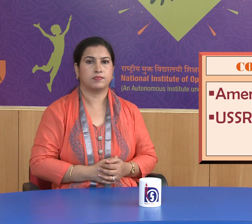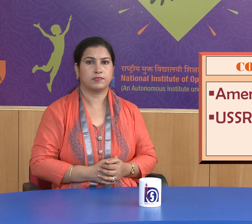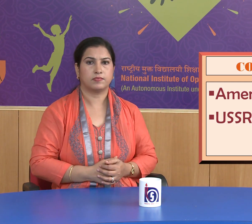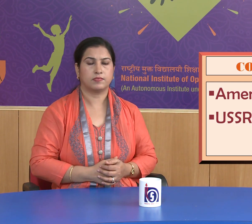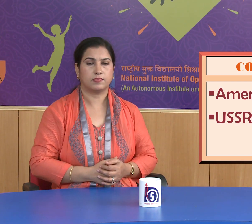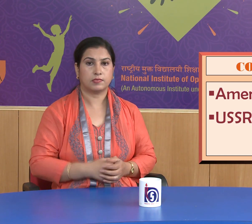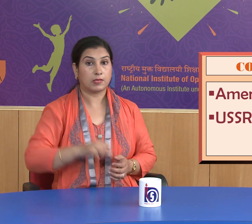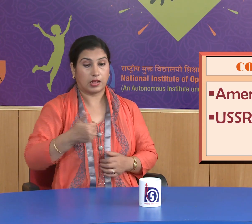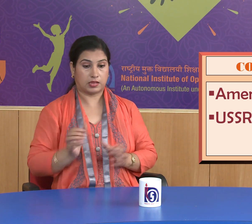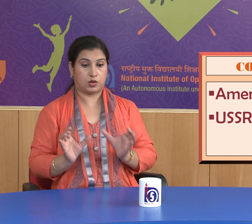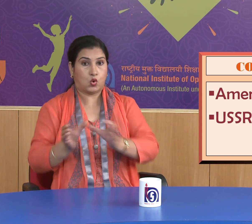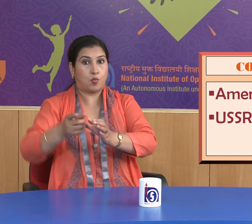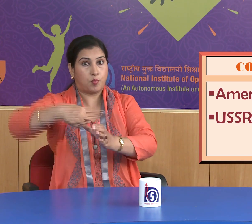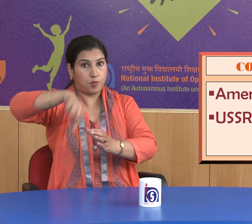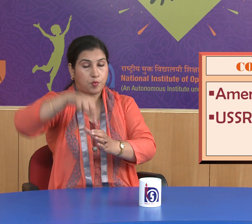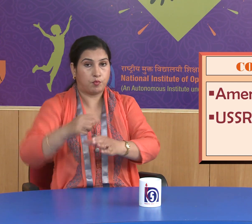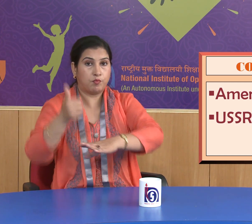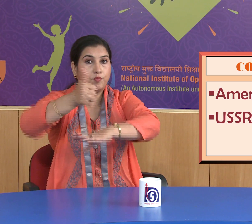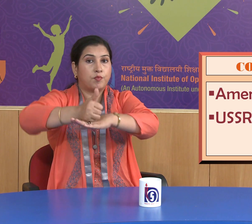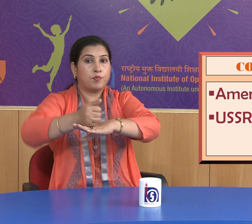while the other group was led by Russia.